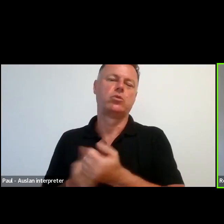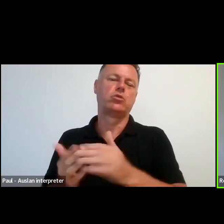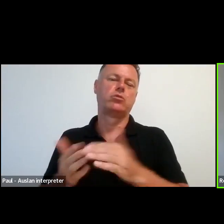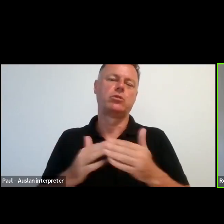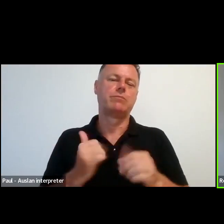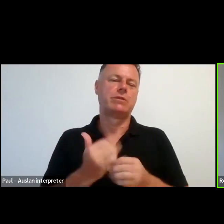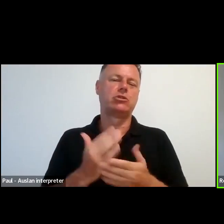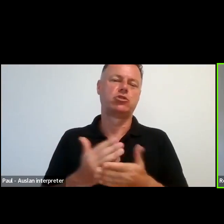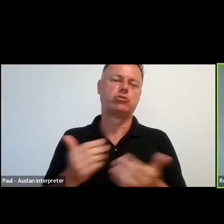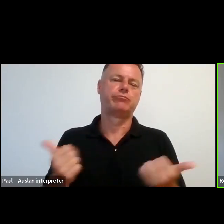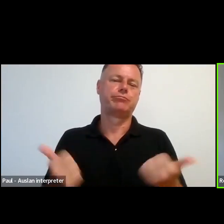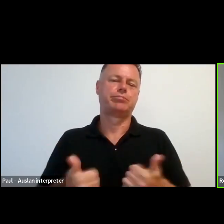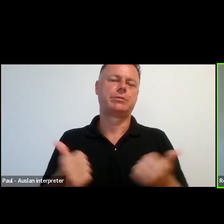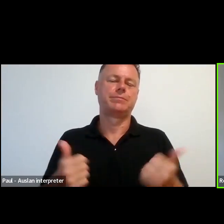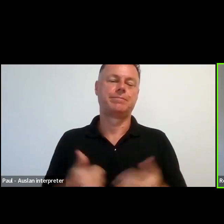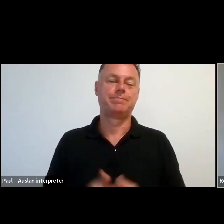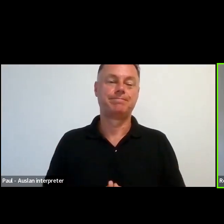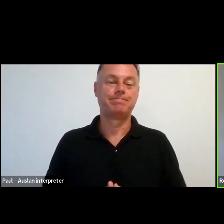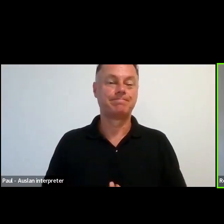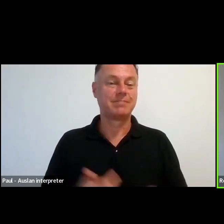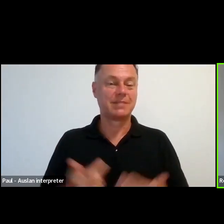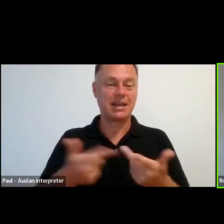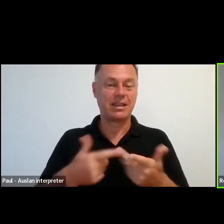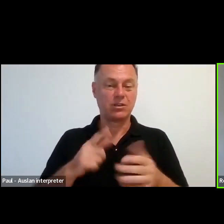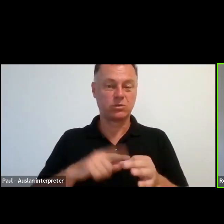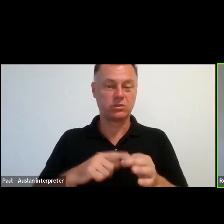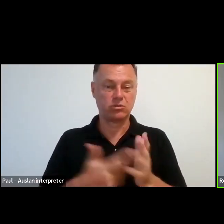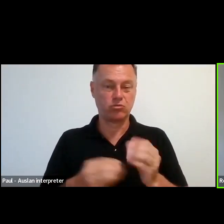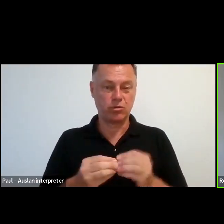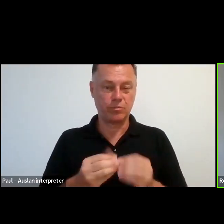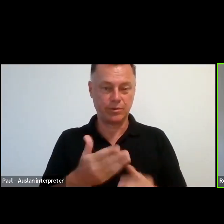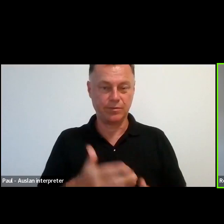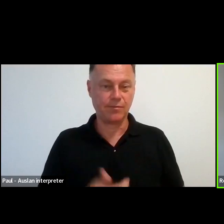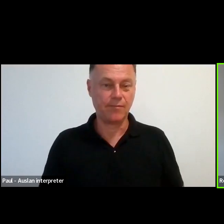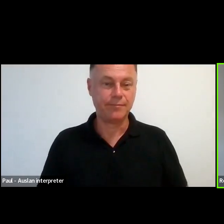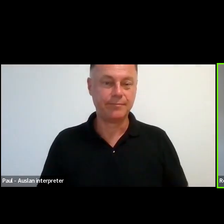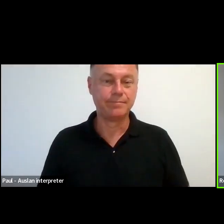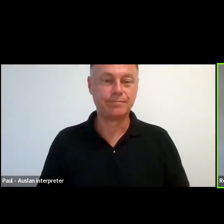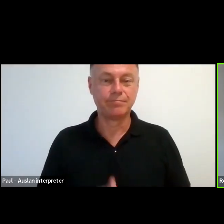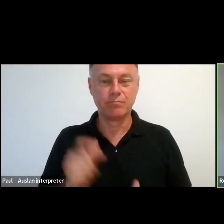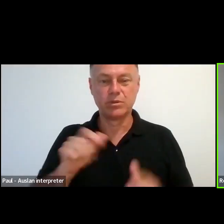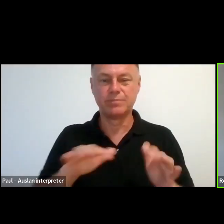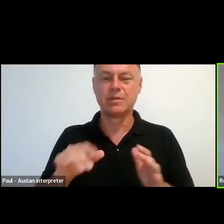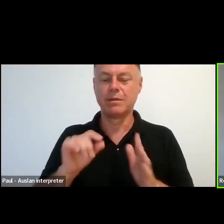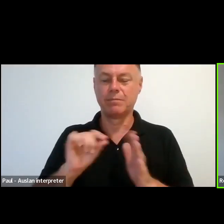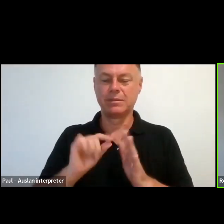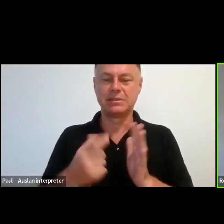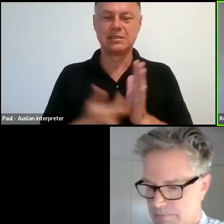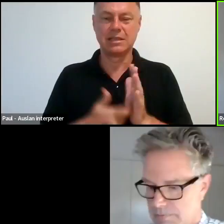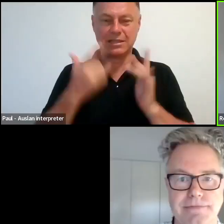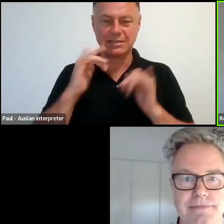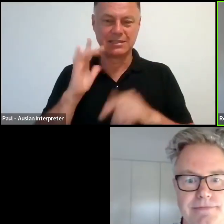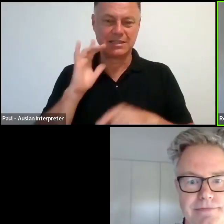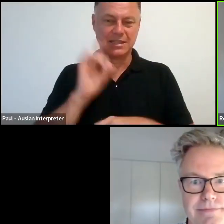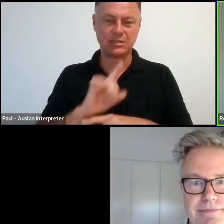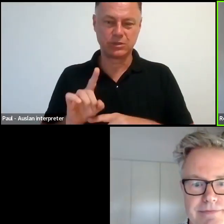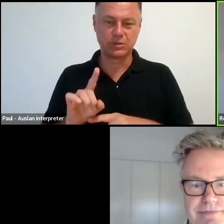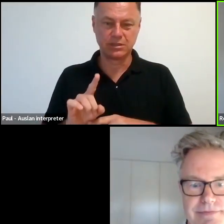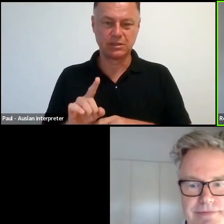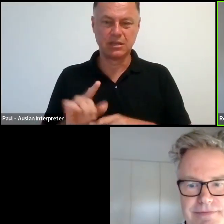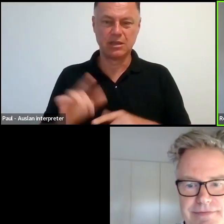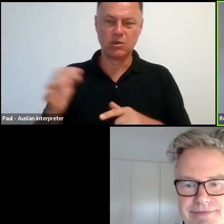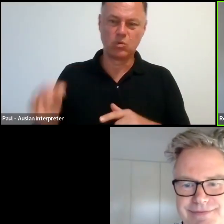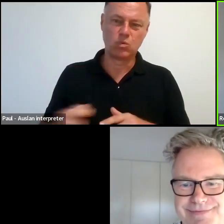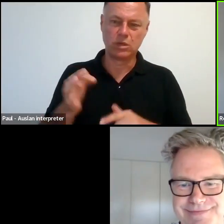care. Another question for you, Rob. I had a PCR test last week but have not had my